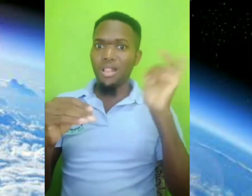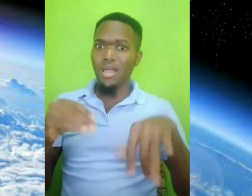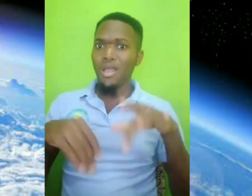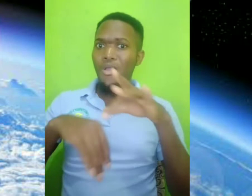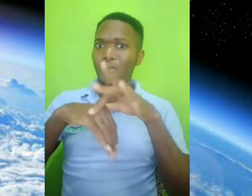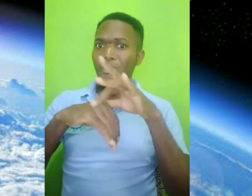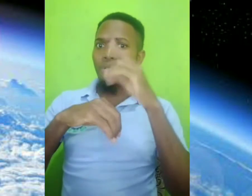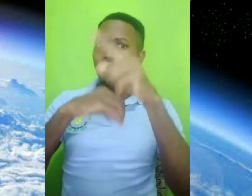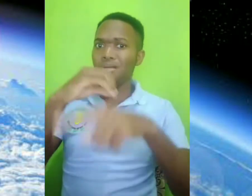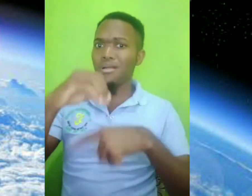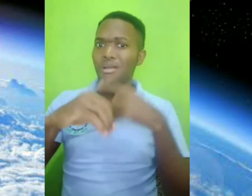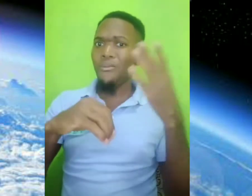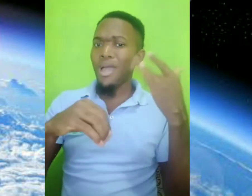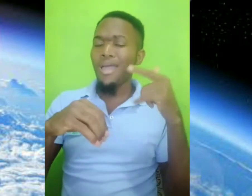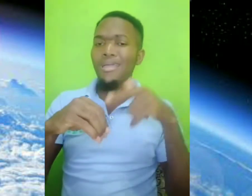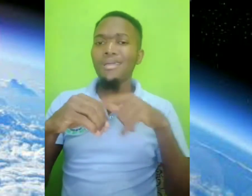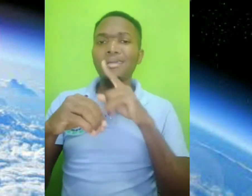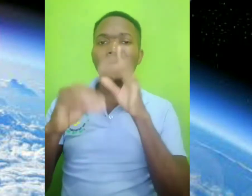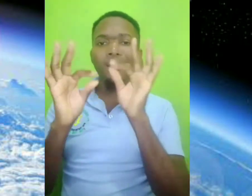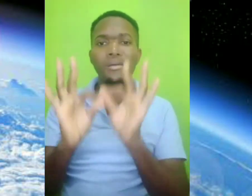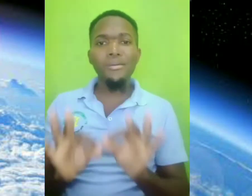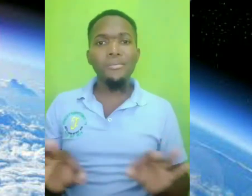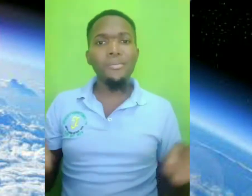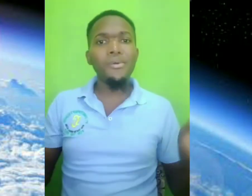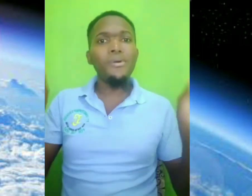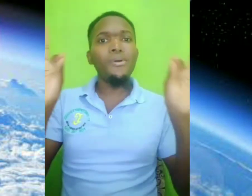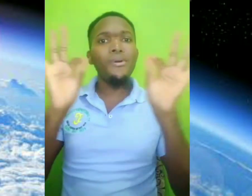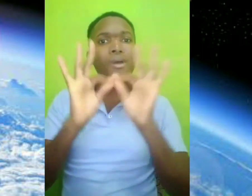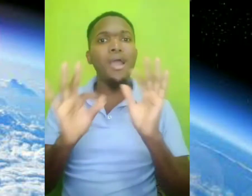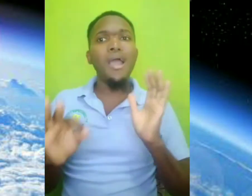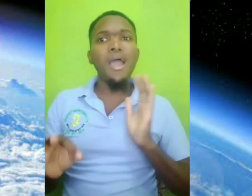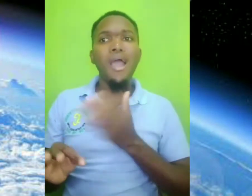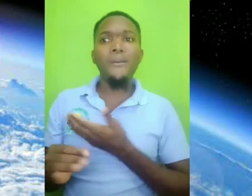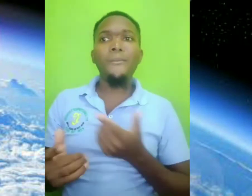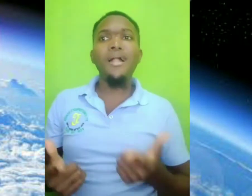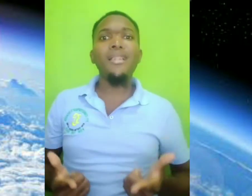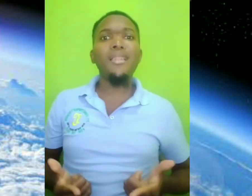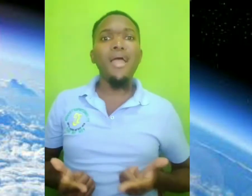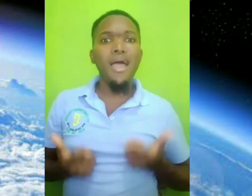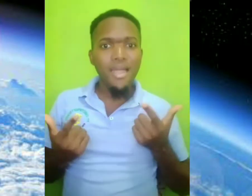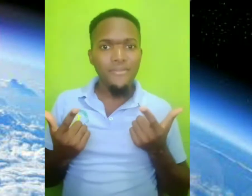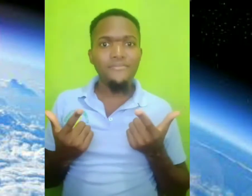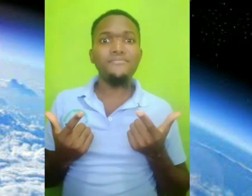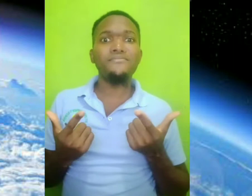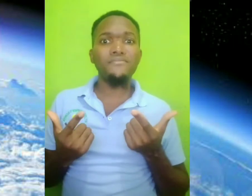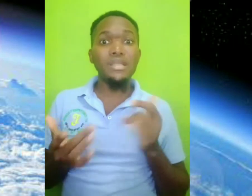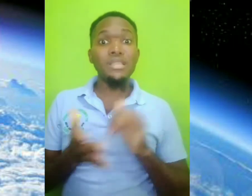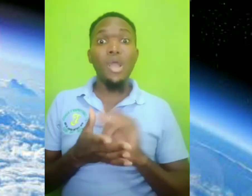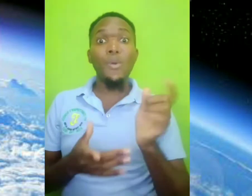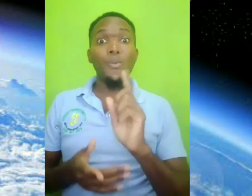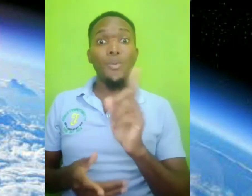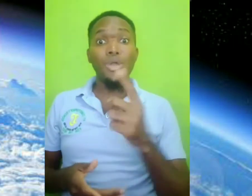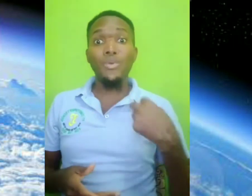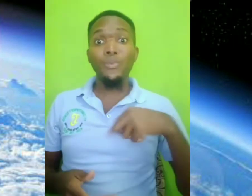And that is why we talk so much about the Earth's atmosphere, because it's very important to our lives.